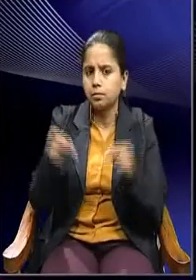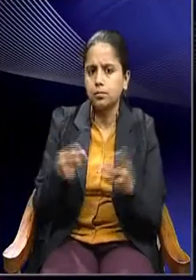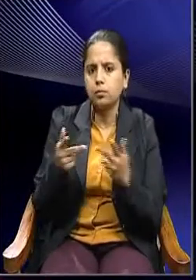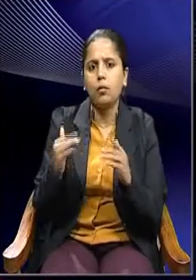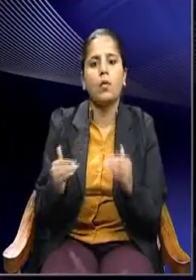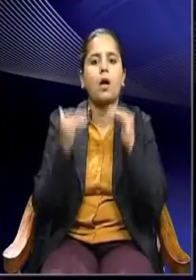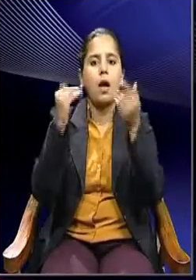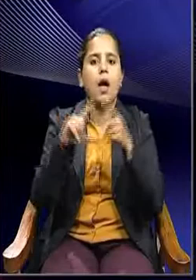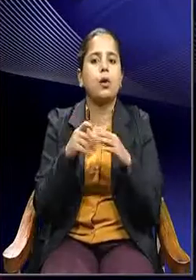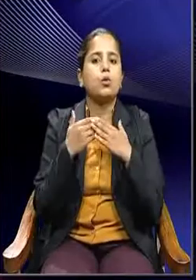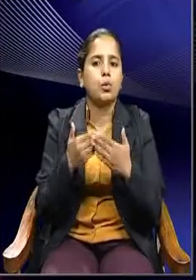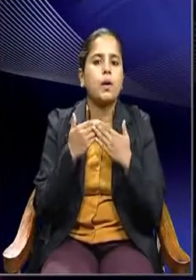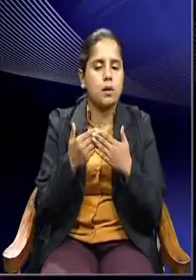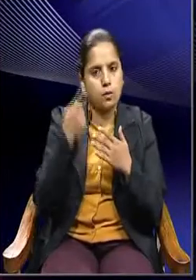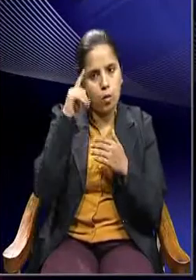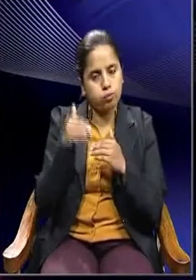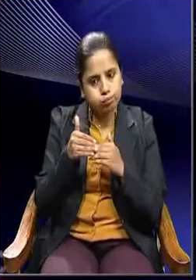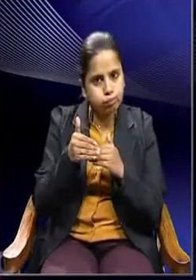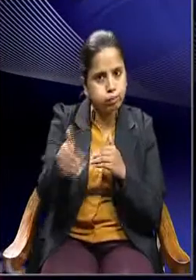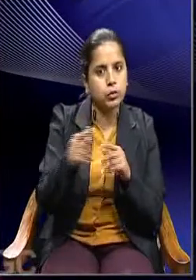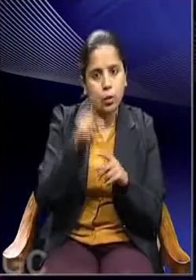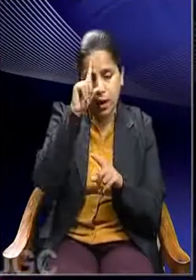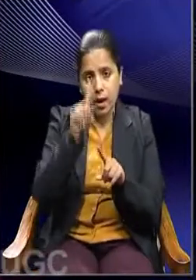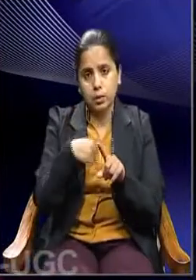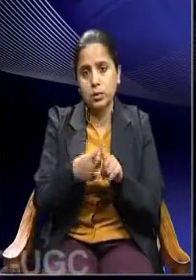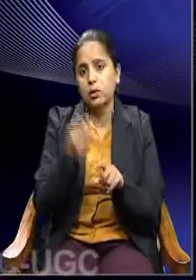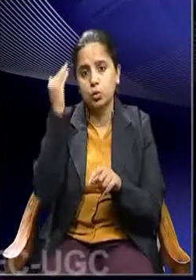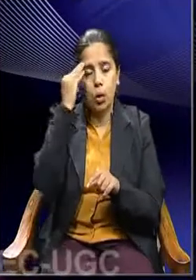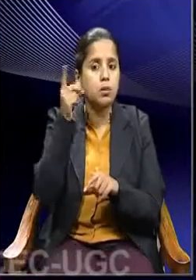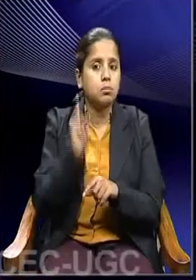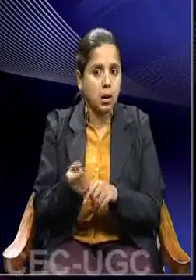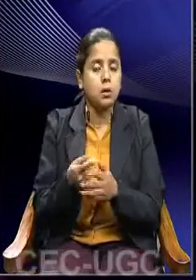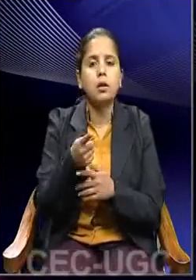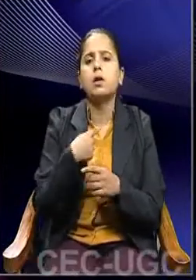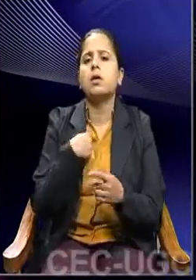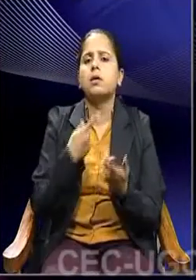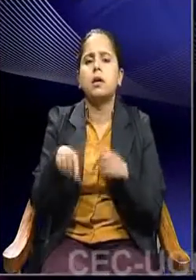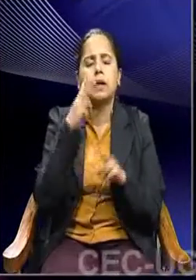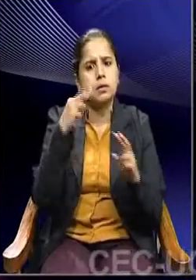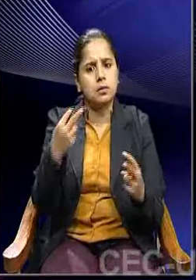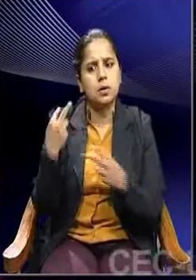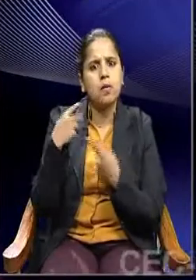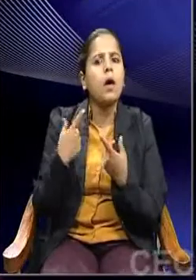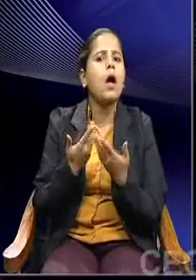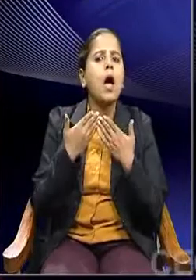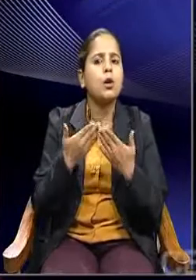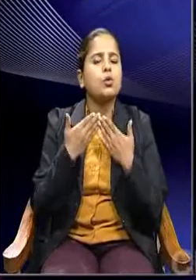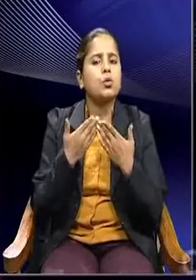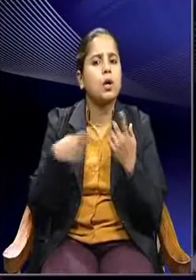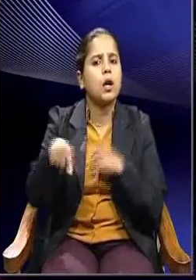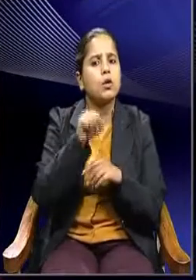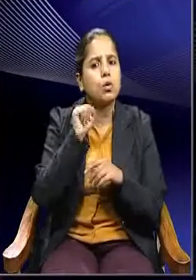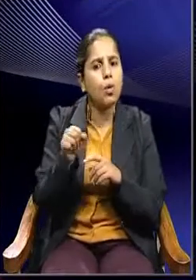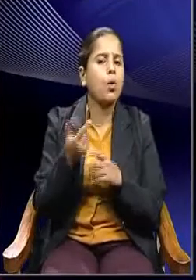higher education personnel expert knowledge. When reflecting on educational objectives and